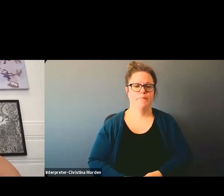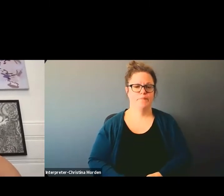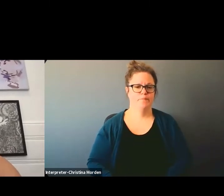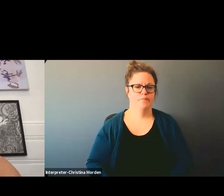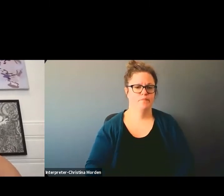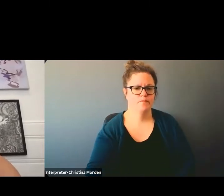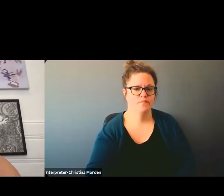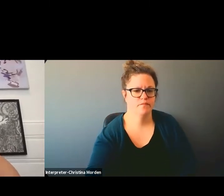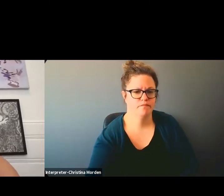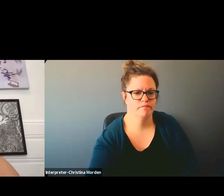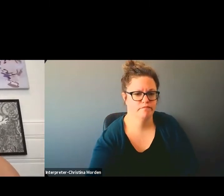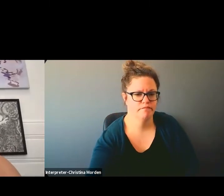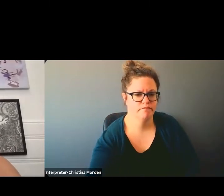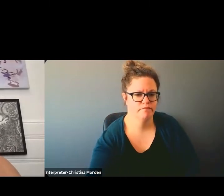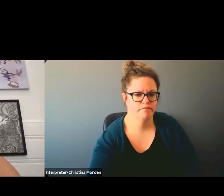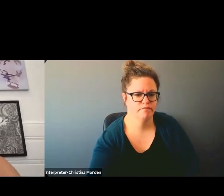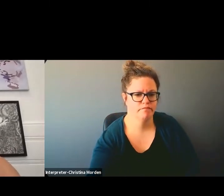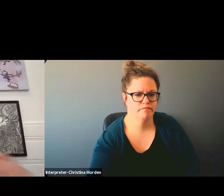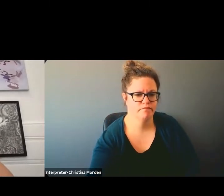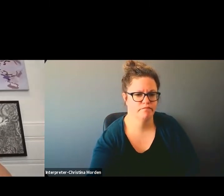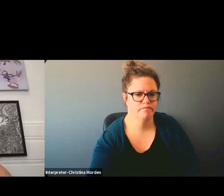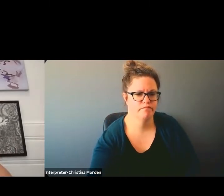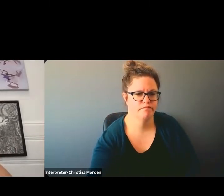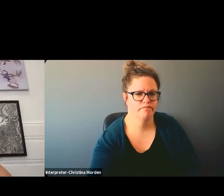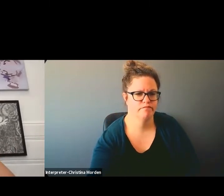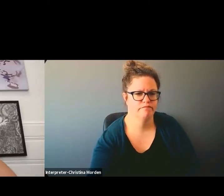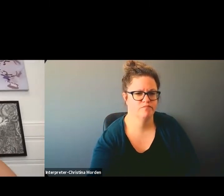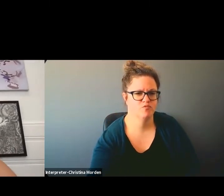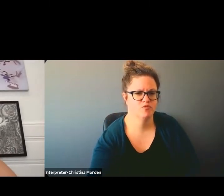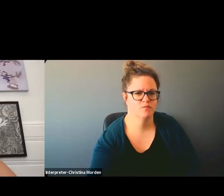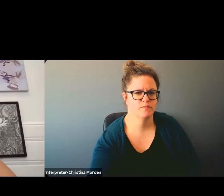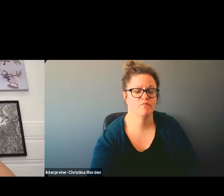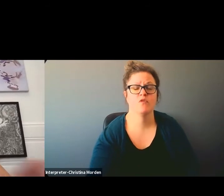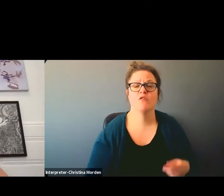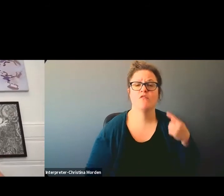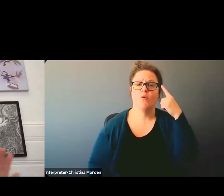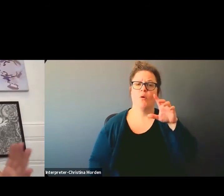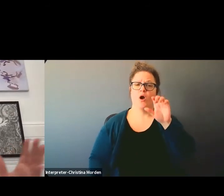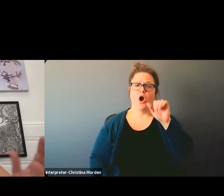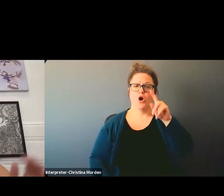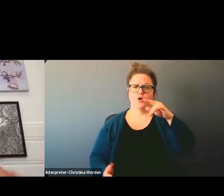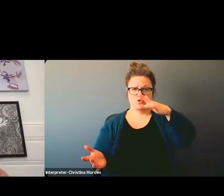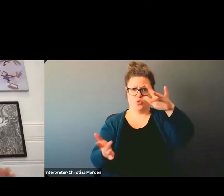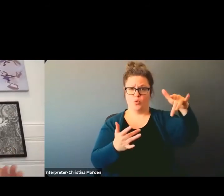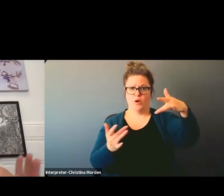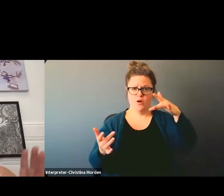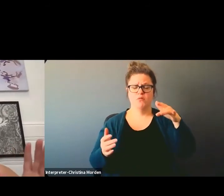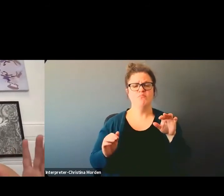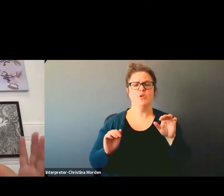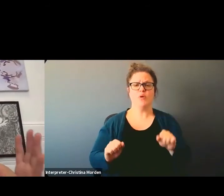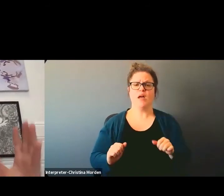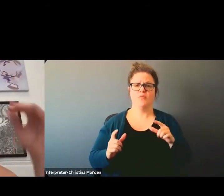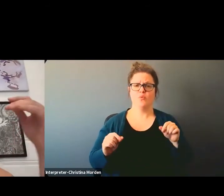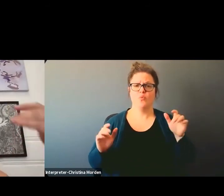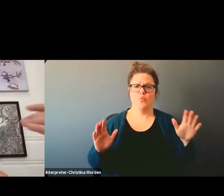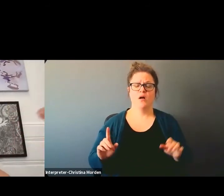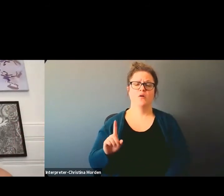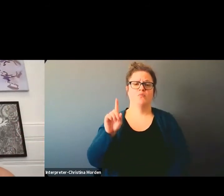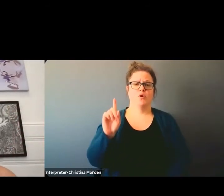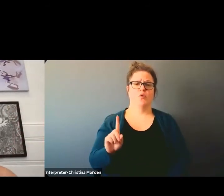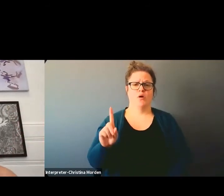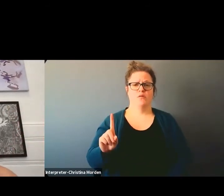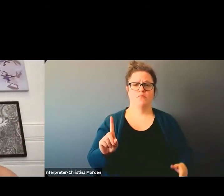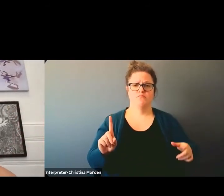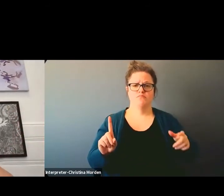Okay, now for art tours. Consider recording yourself, walking through the space, describing the space, describing